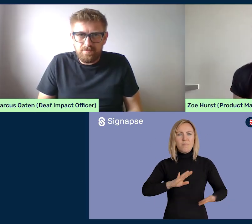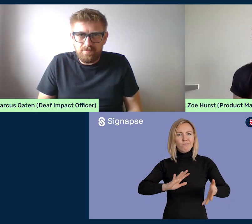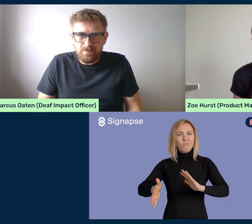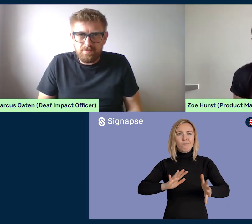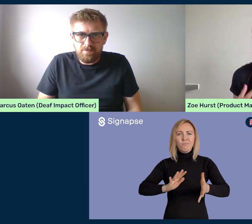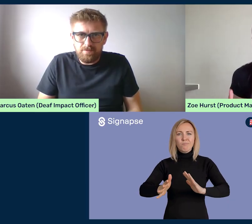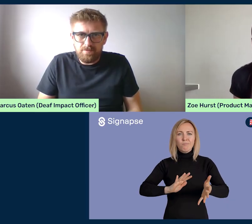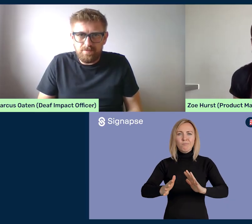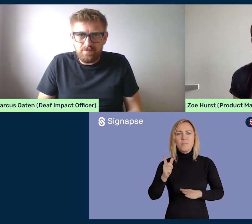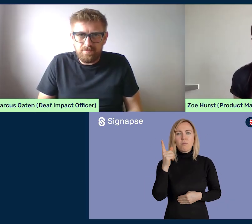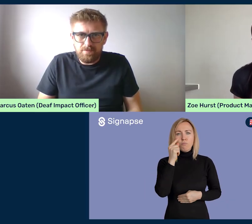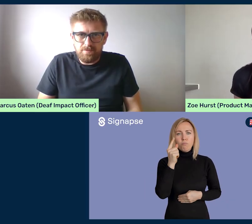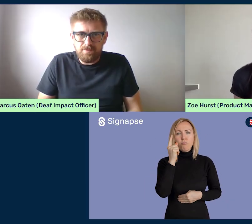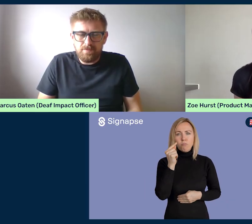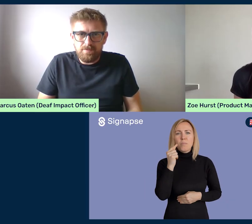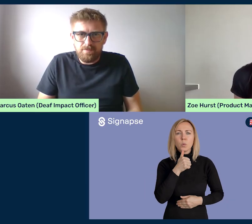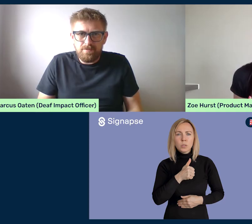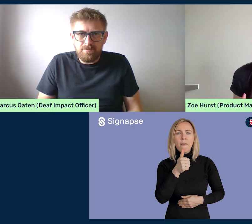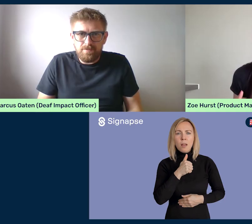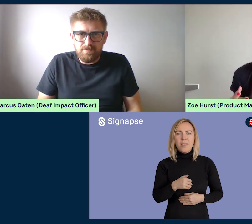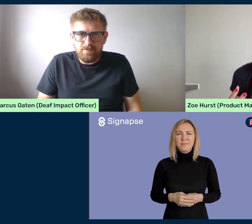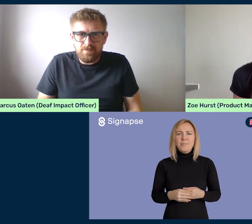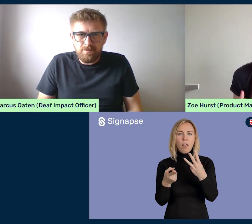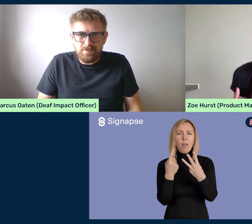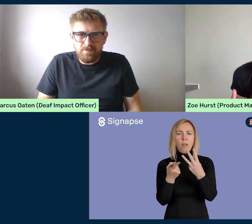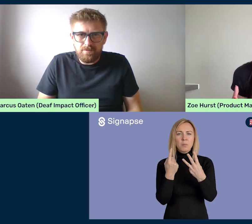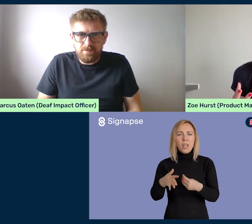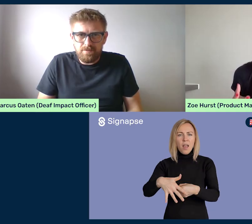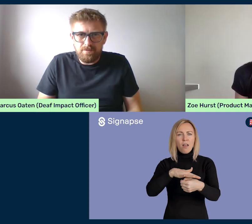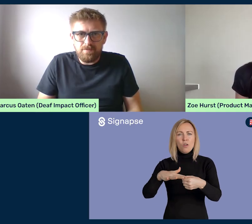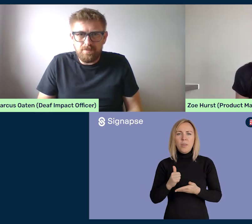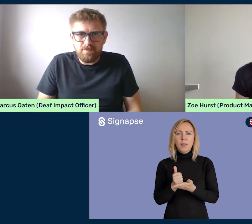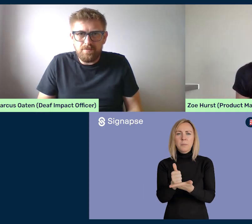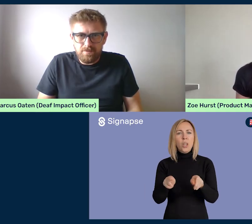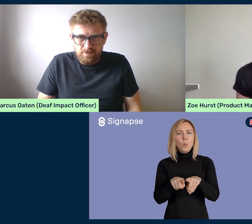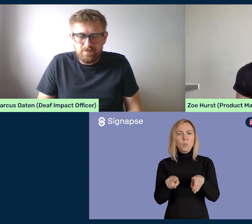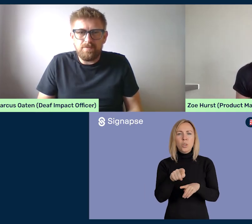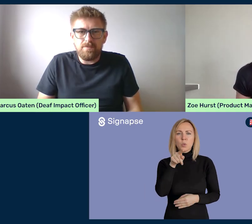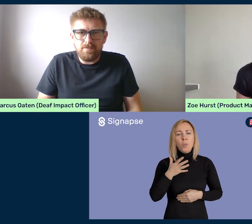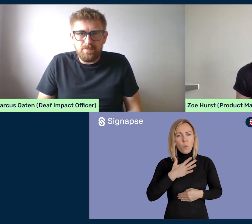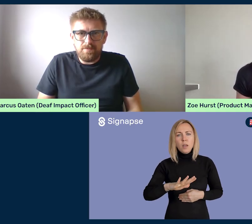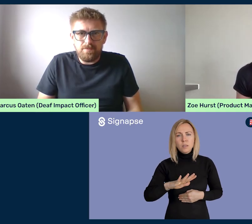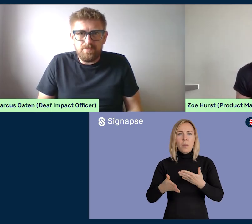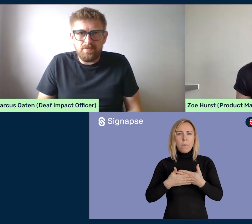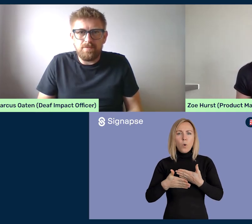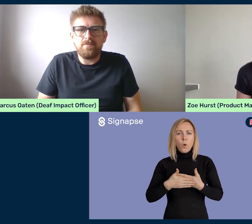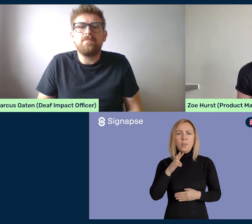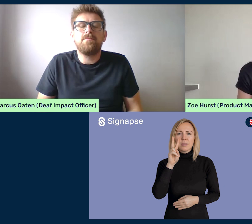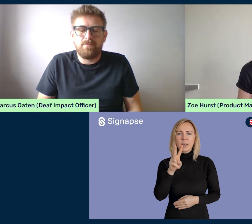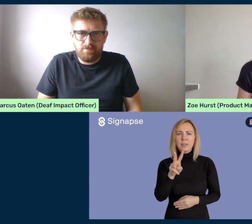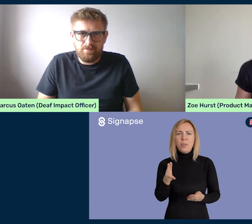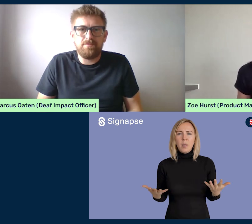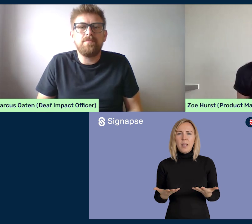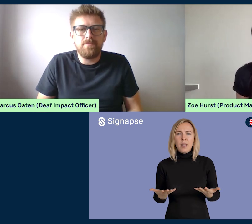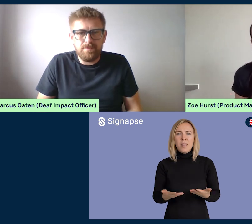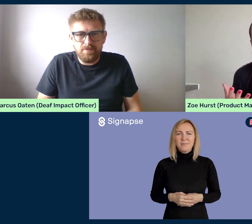else could it be helpful? Where else would you want to see it? And that is the most valuable piece of feedback we can get as well, is where